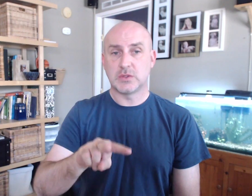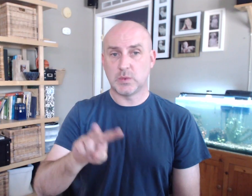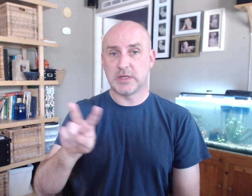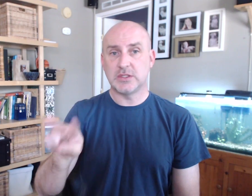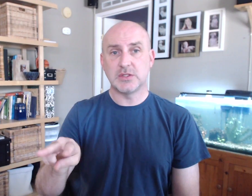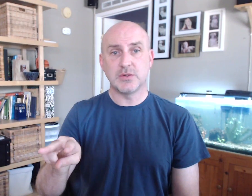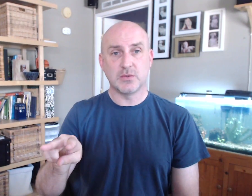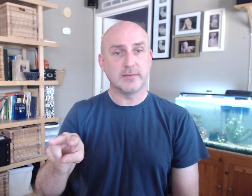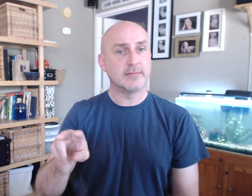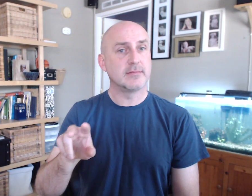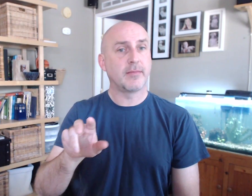22,